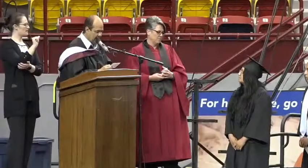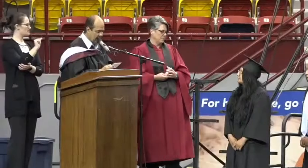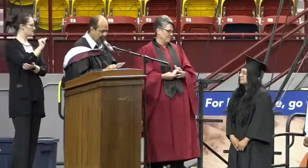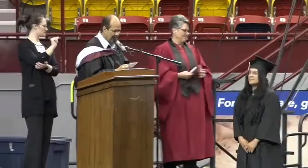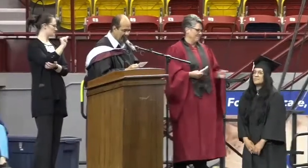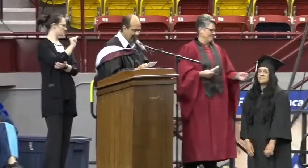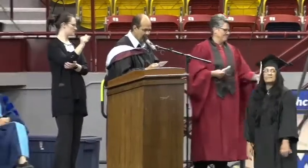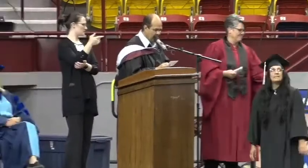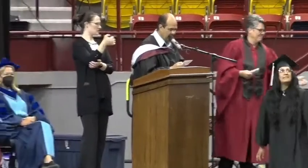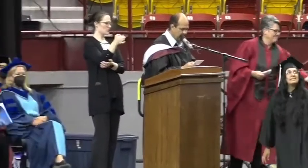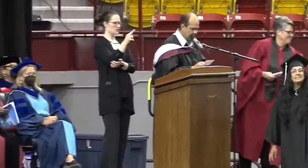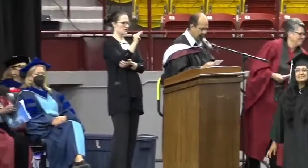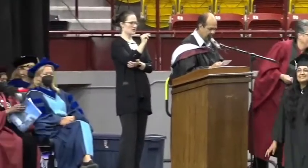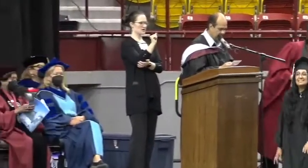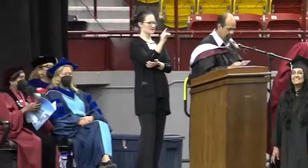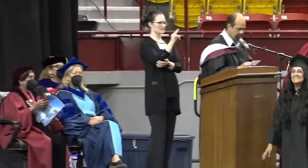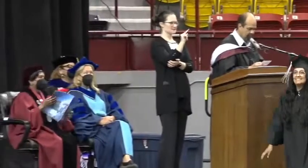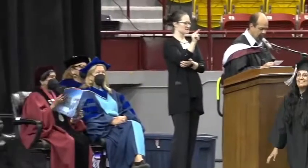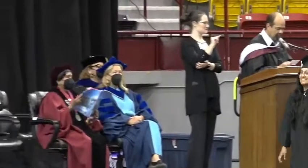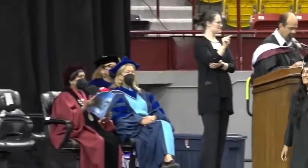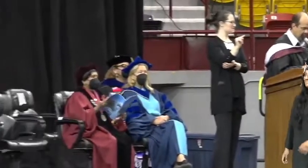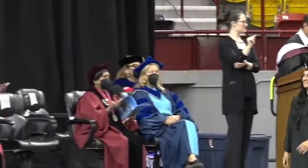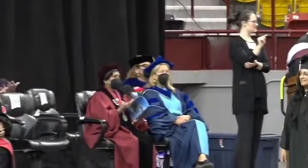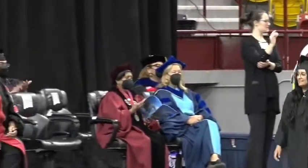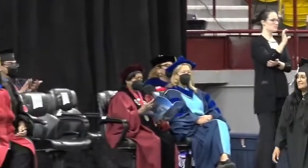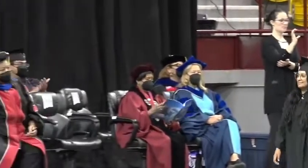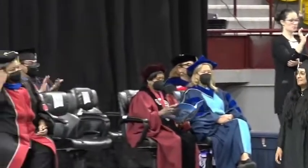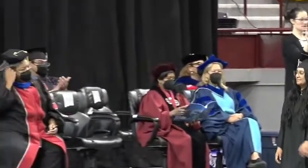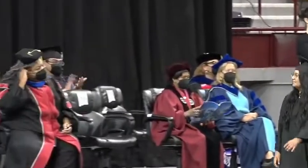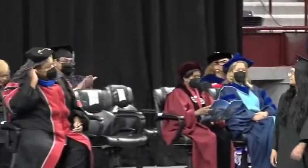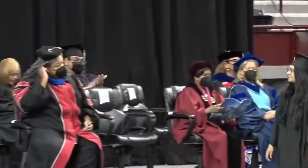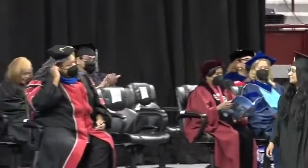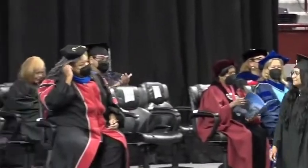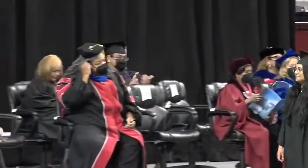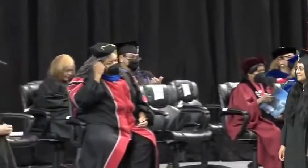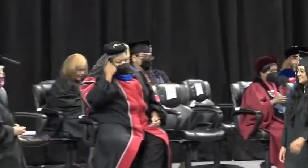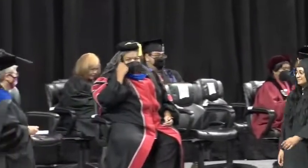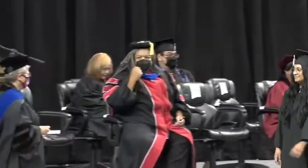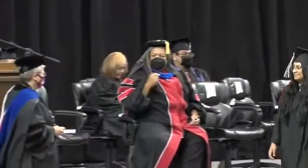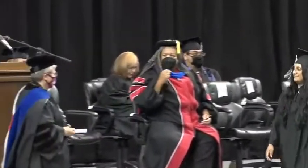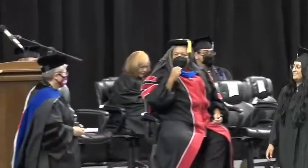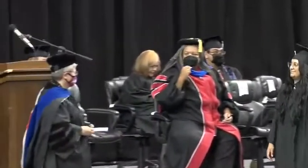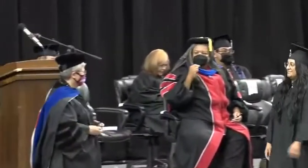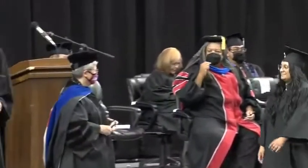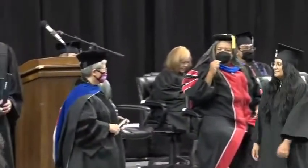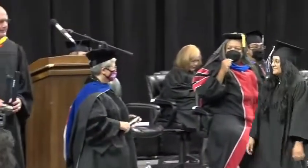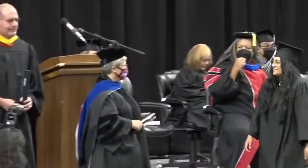Gabriela Cypress Hernandez, Computer Technology, IT Specialist.